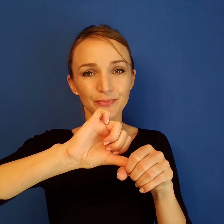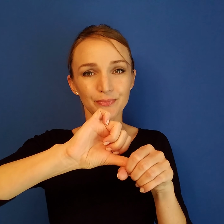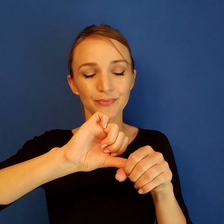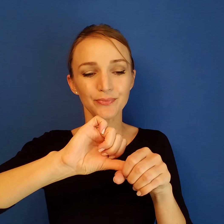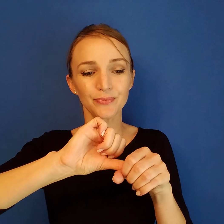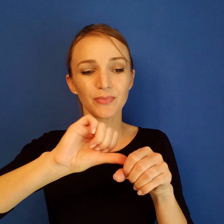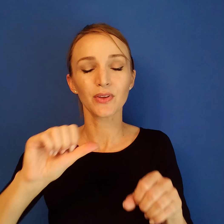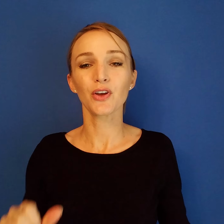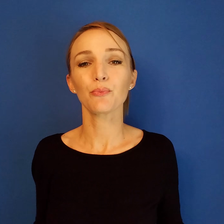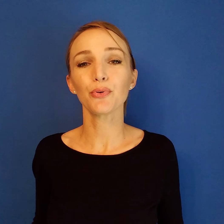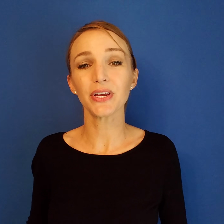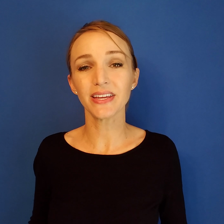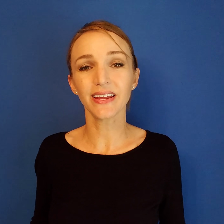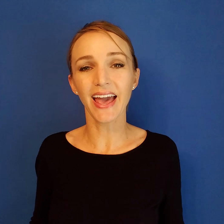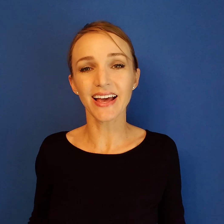Put in gas.